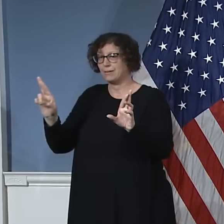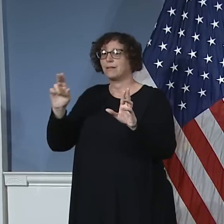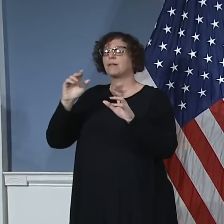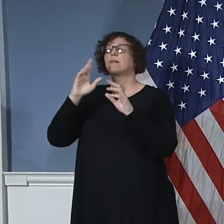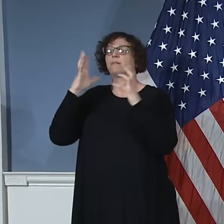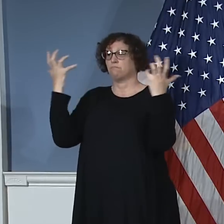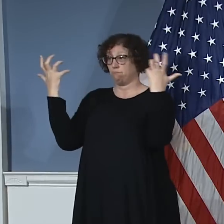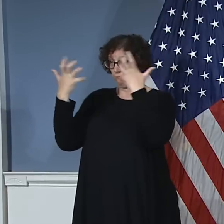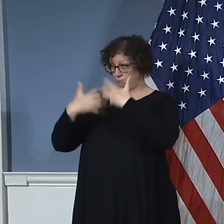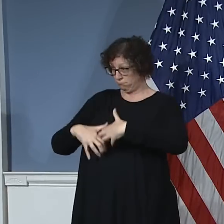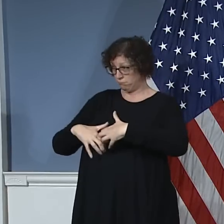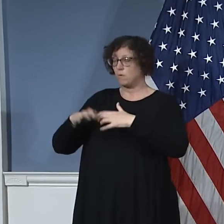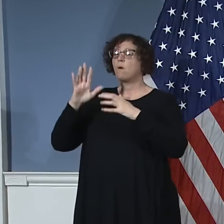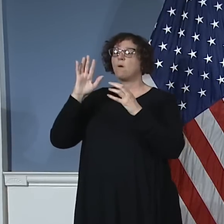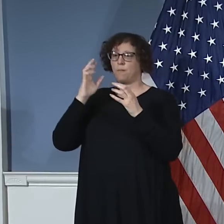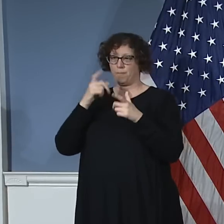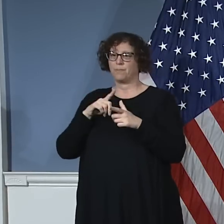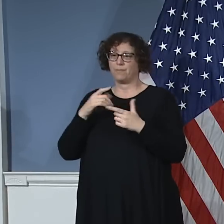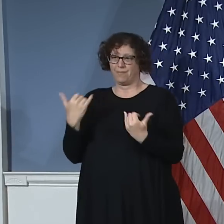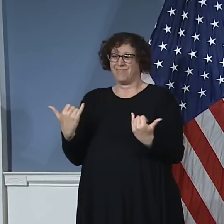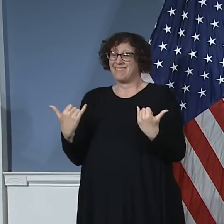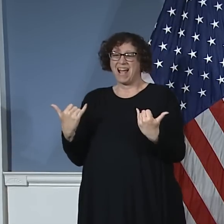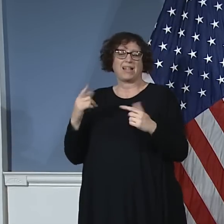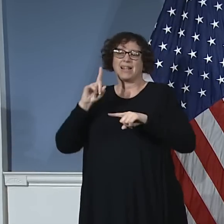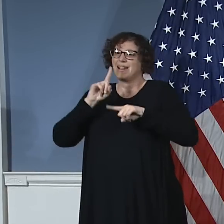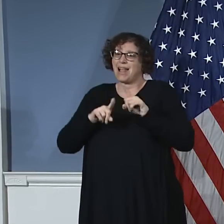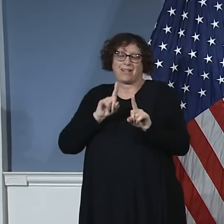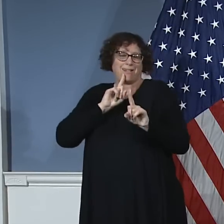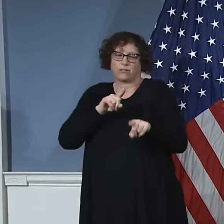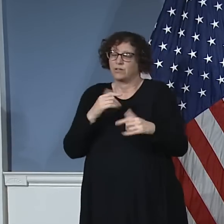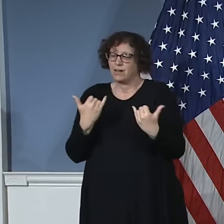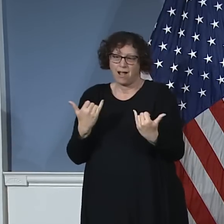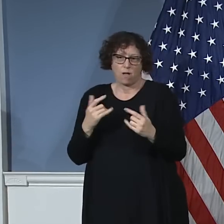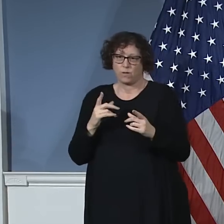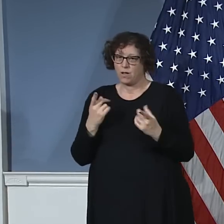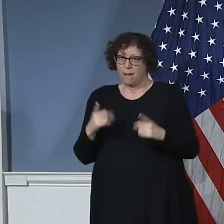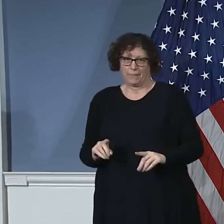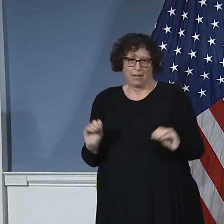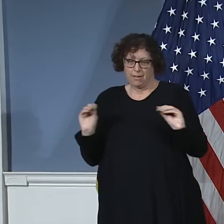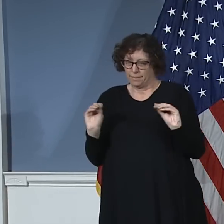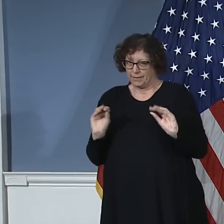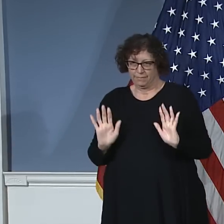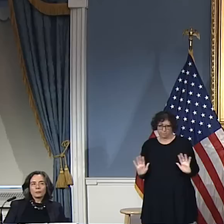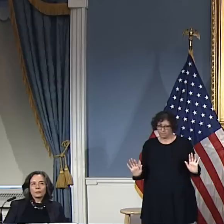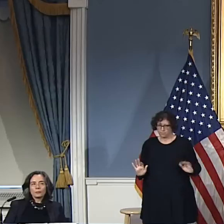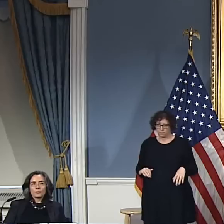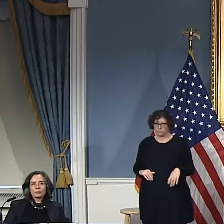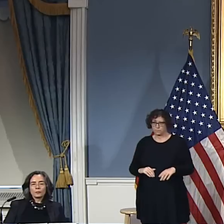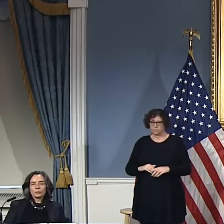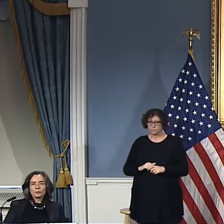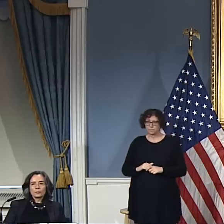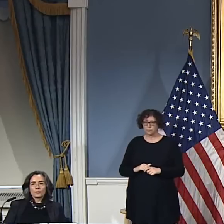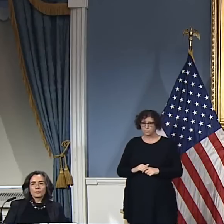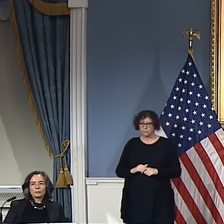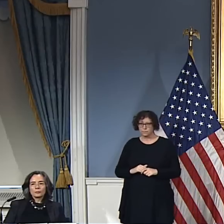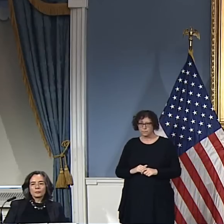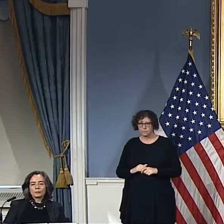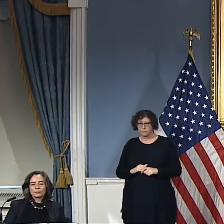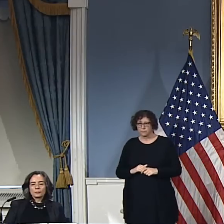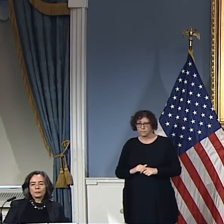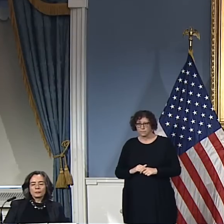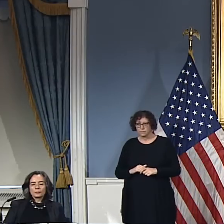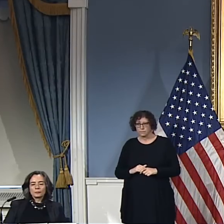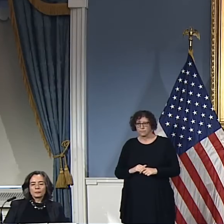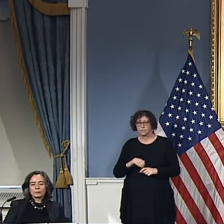order that's been given, but we are going to consider it. Got it. And just briefly, can you say who is kind